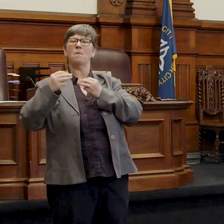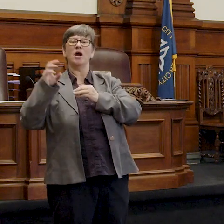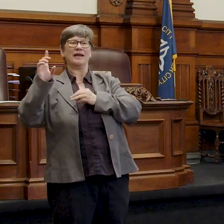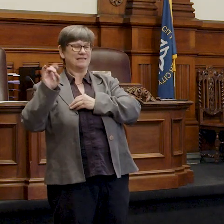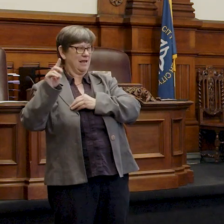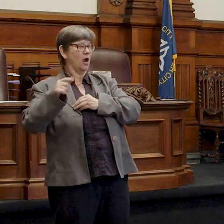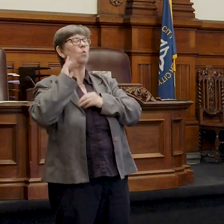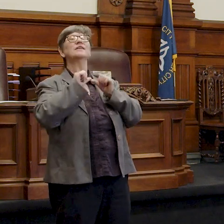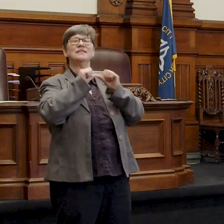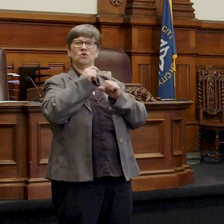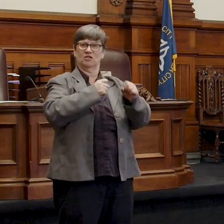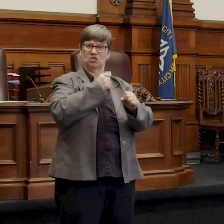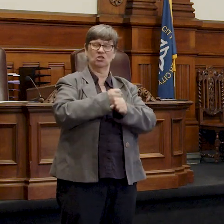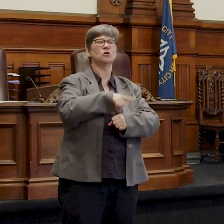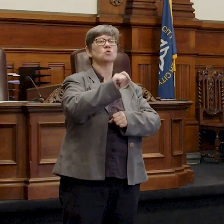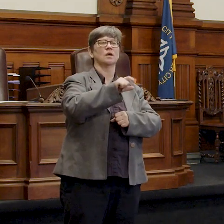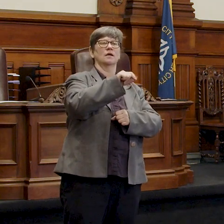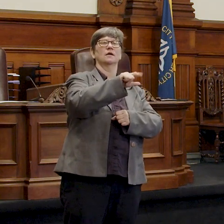2024-25.